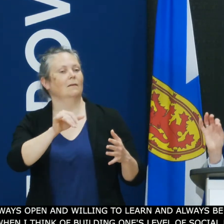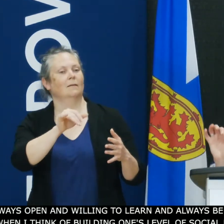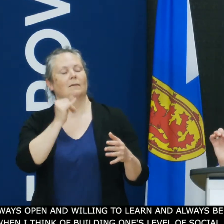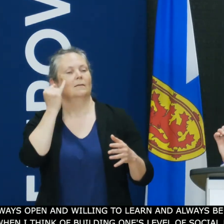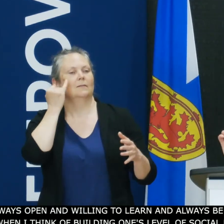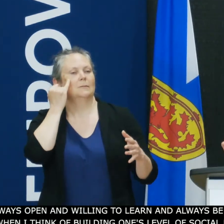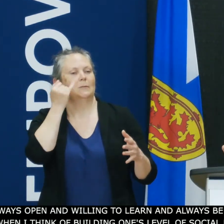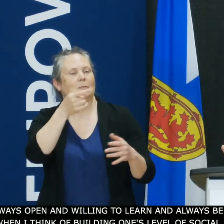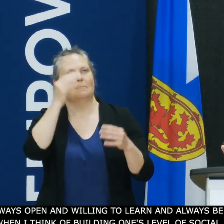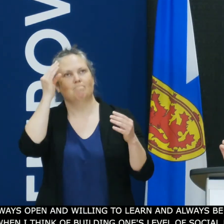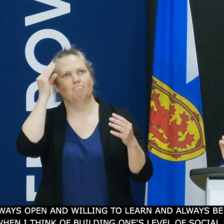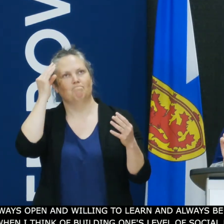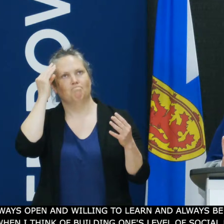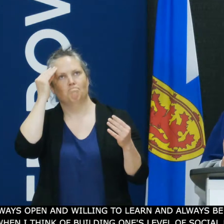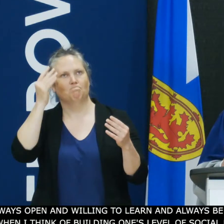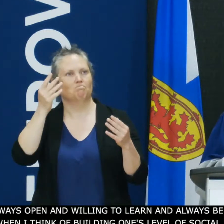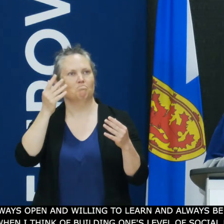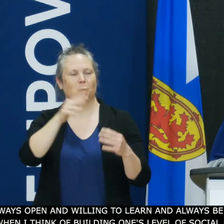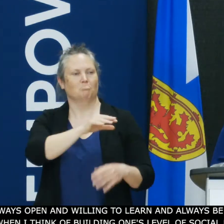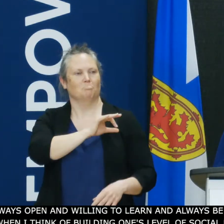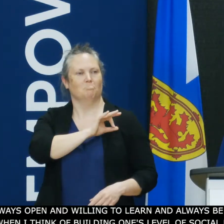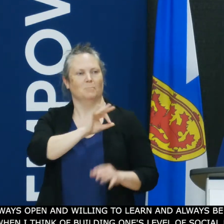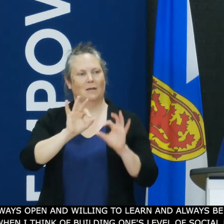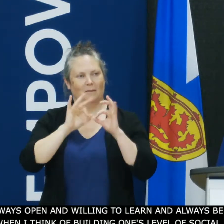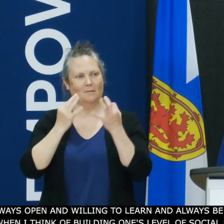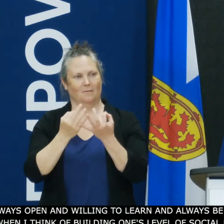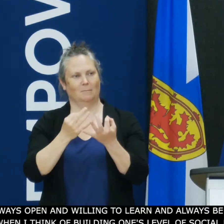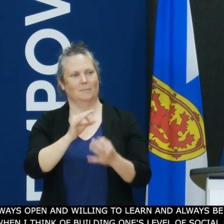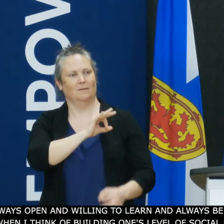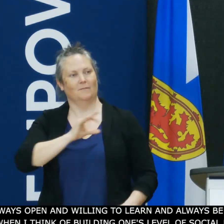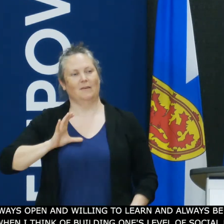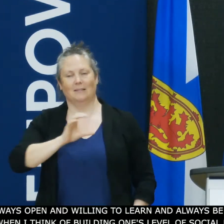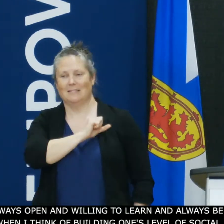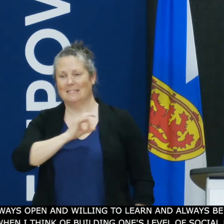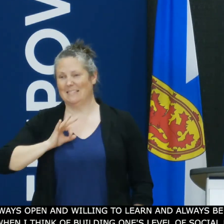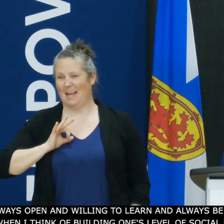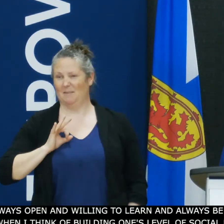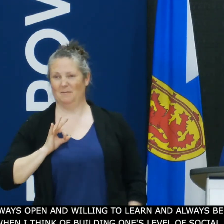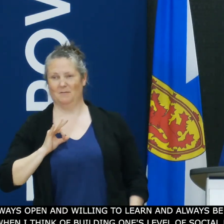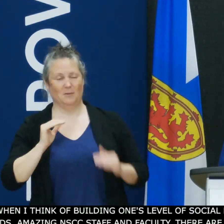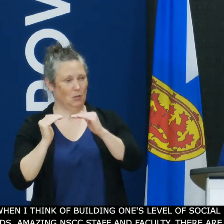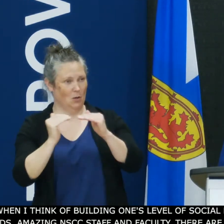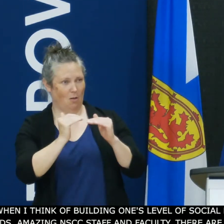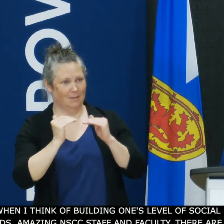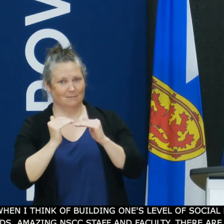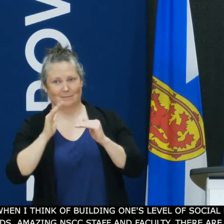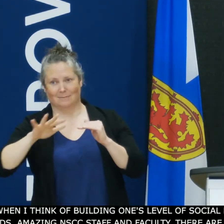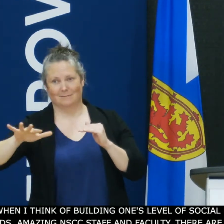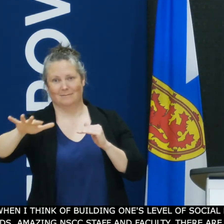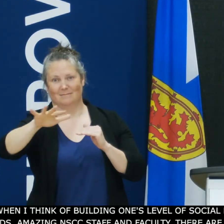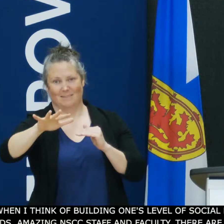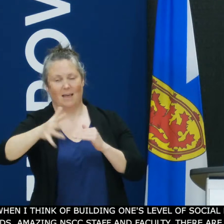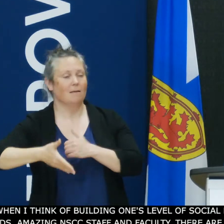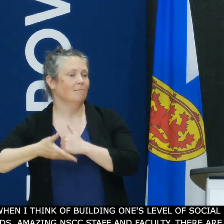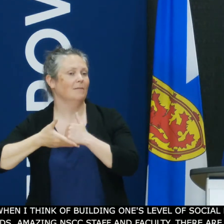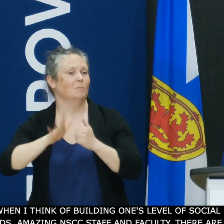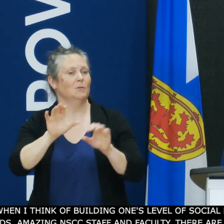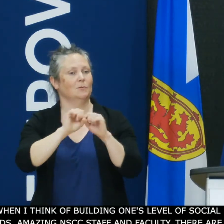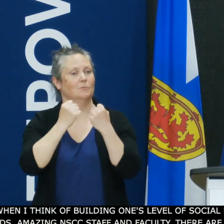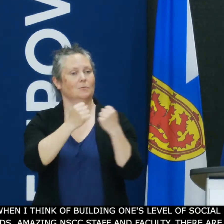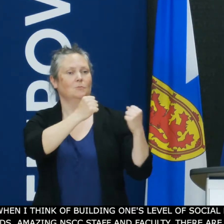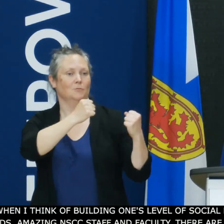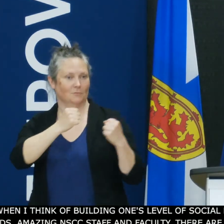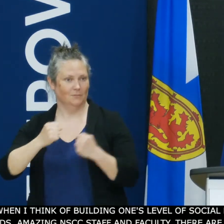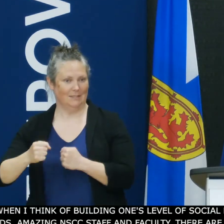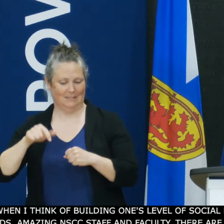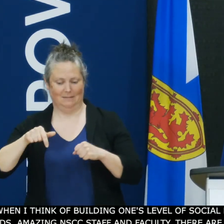people joining us this afternoon who've been part of building your social fitness while you've studied here at the college.